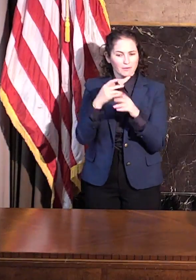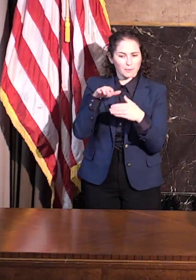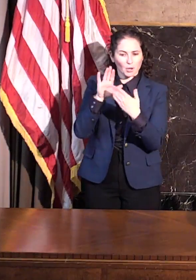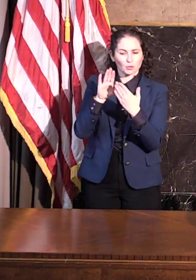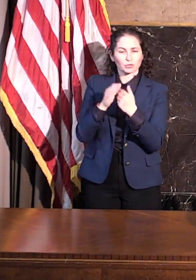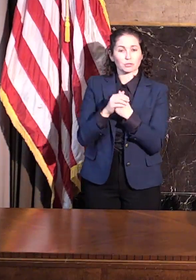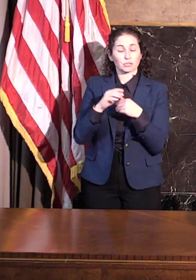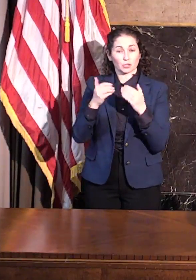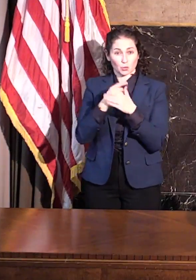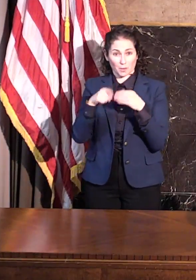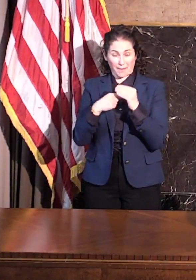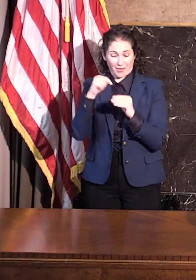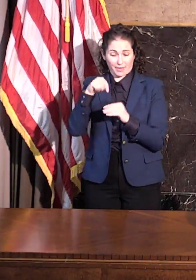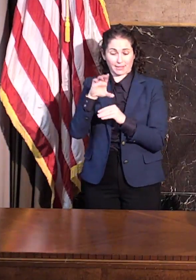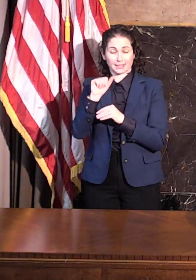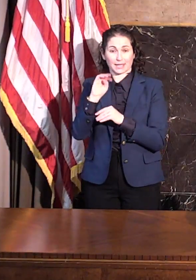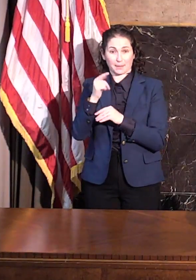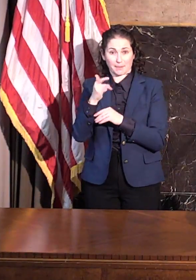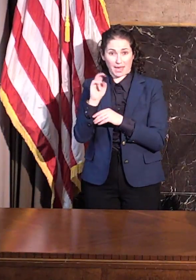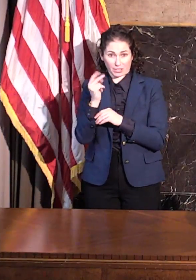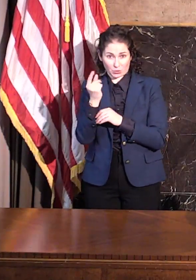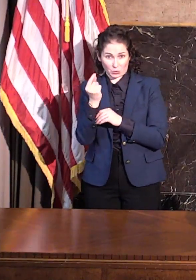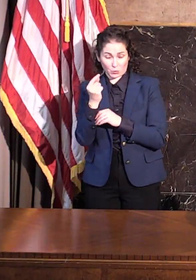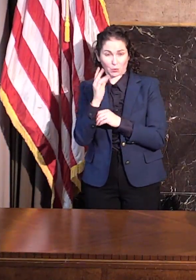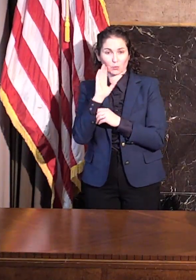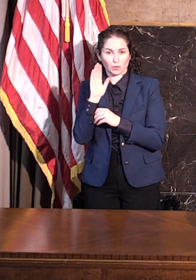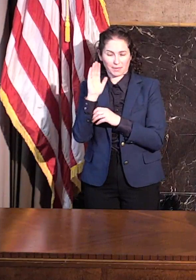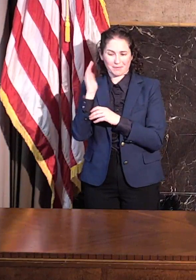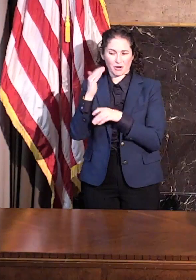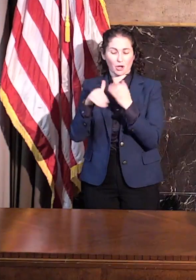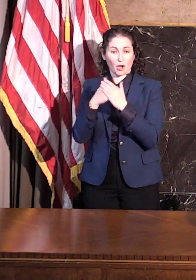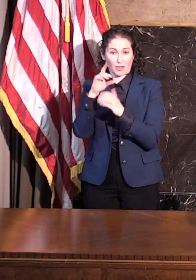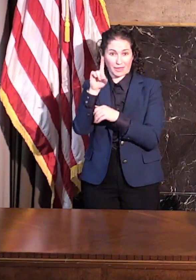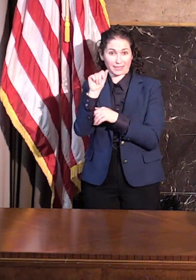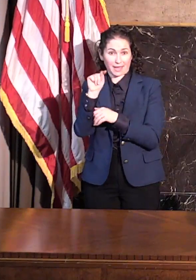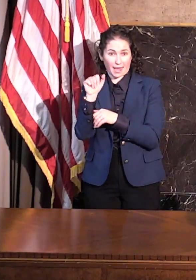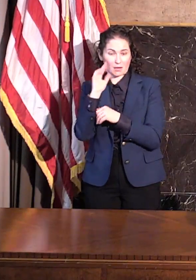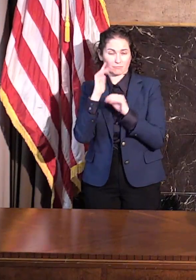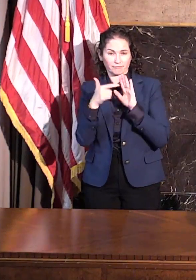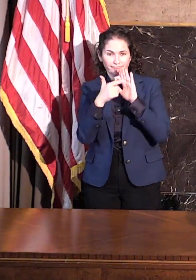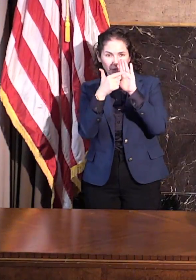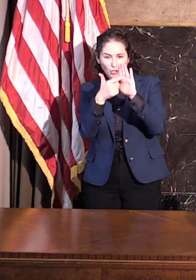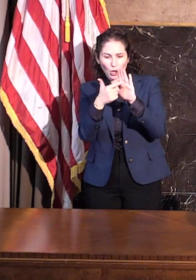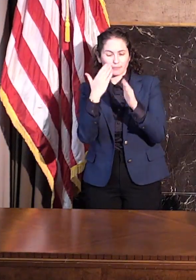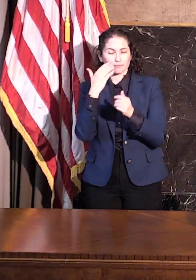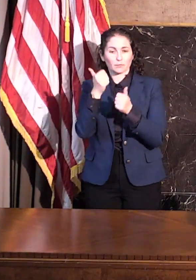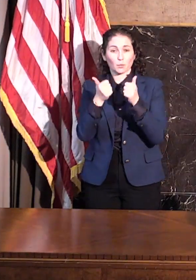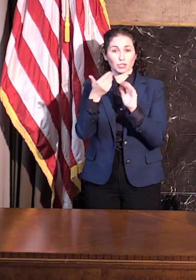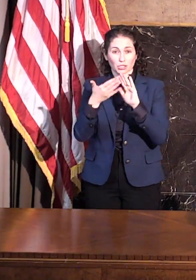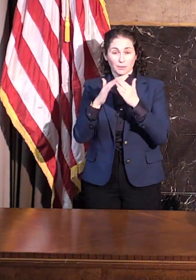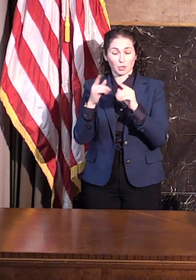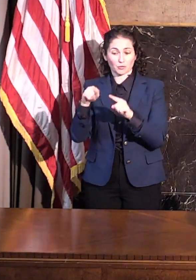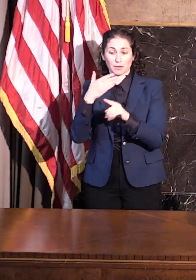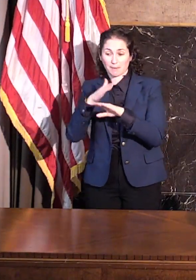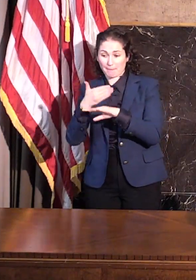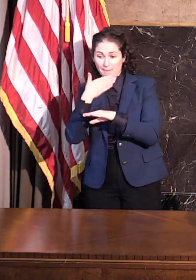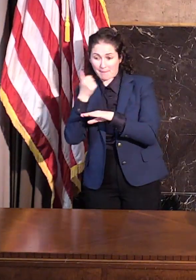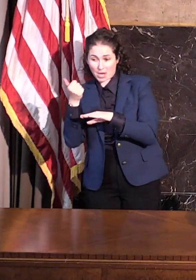The change with supply increasing is going to be a challenge that we're going to meet with creativity